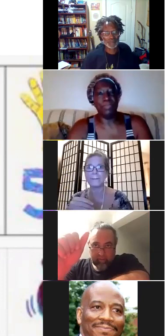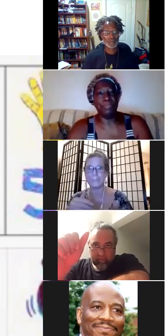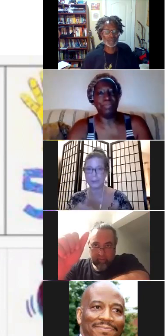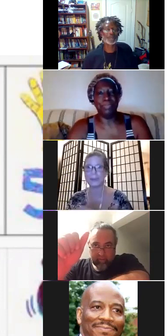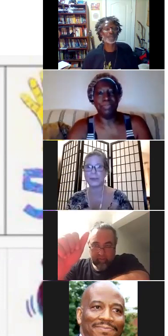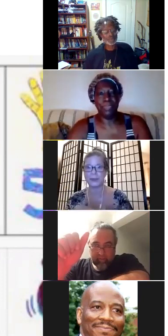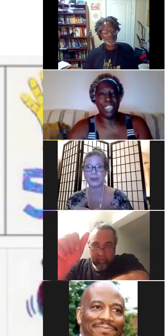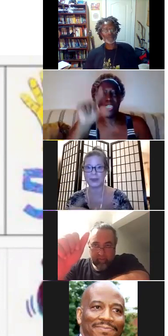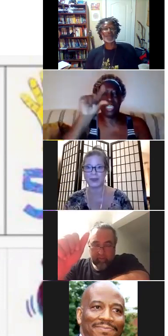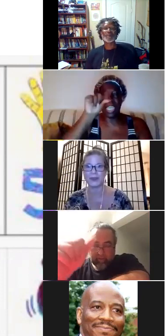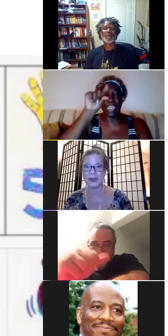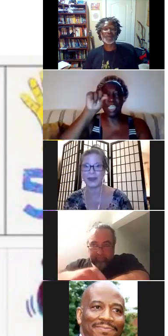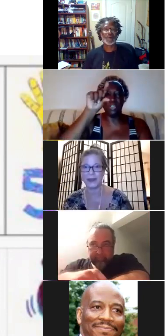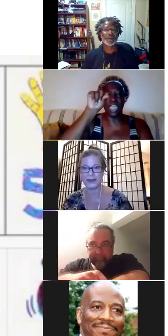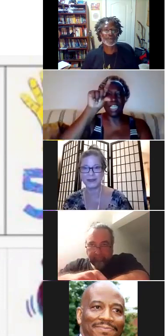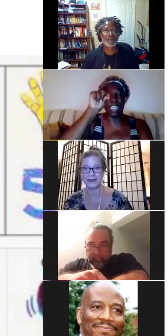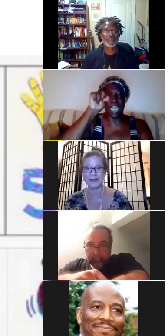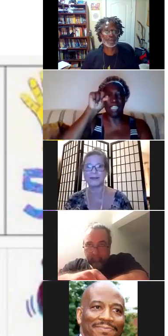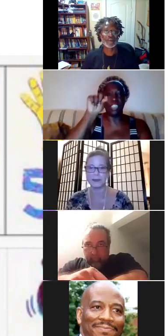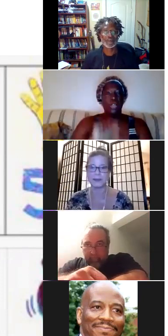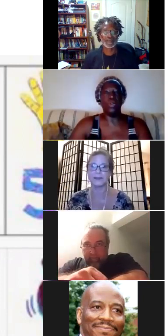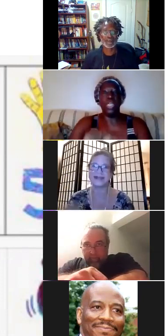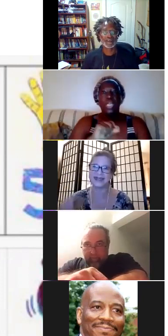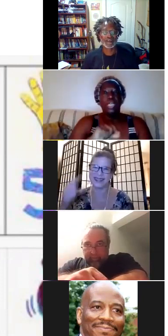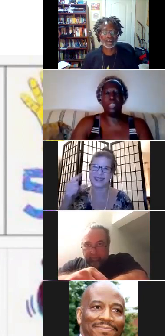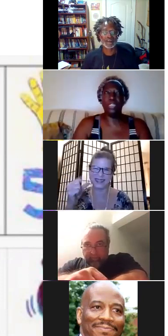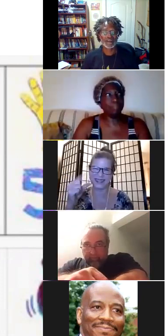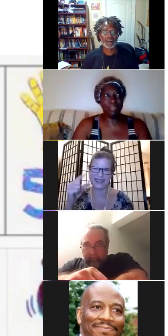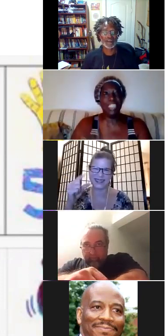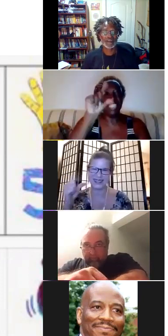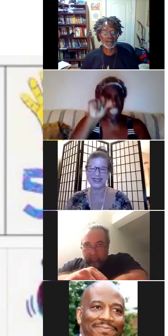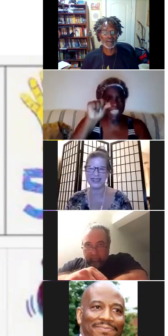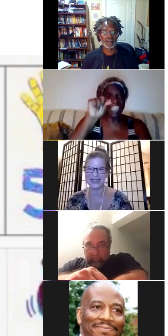number. Wow. 999. So